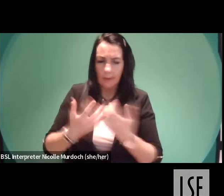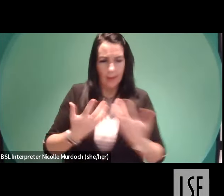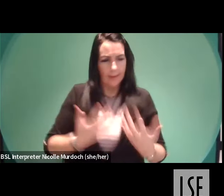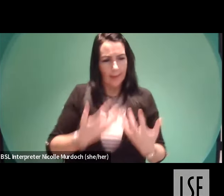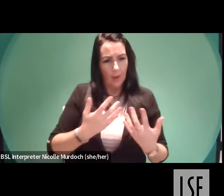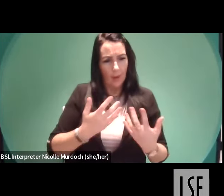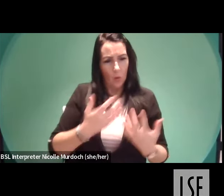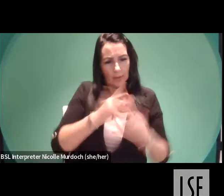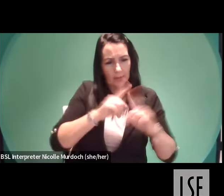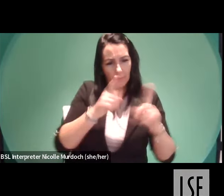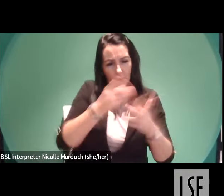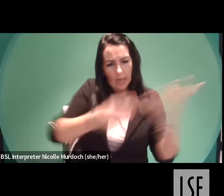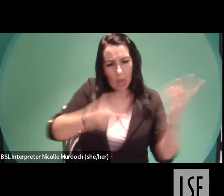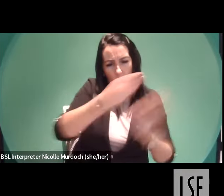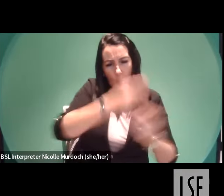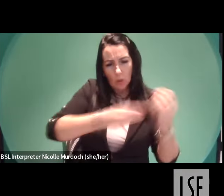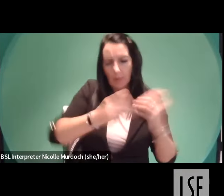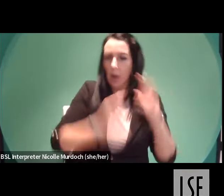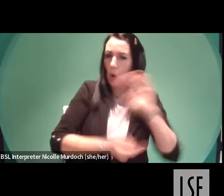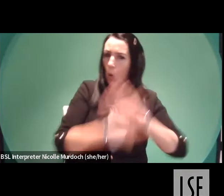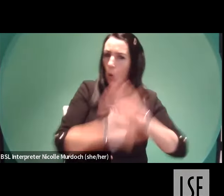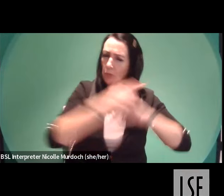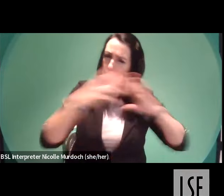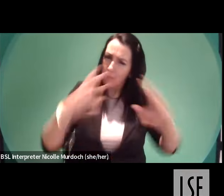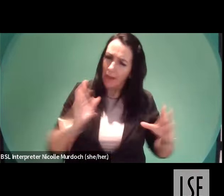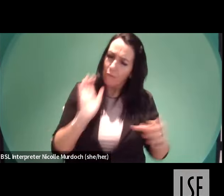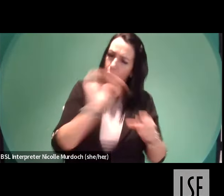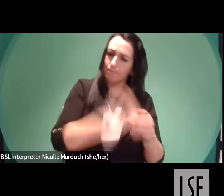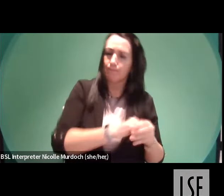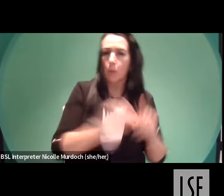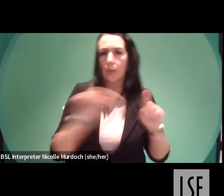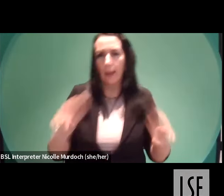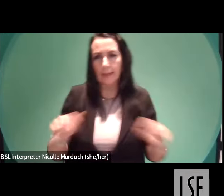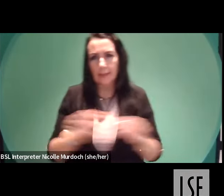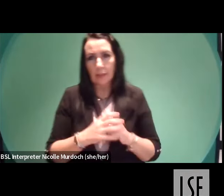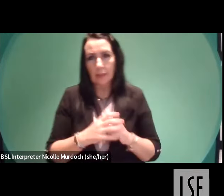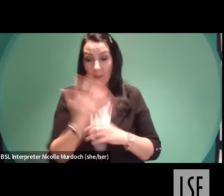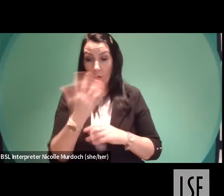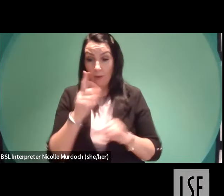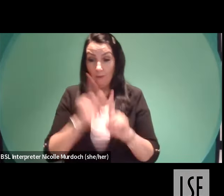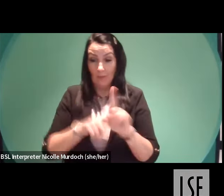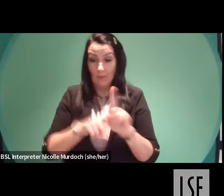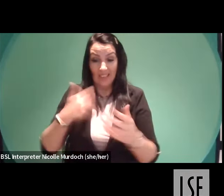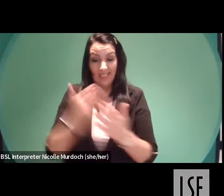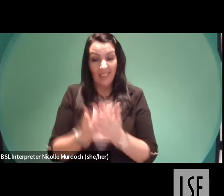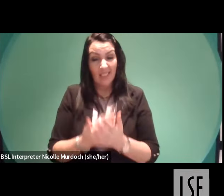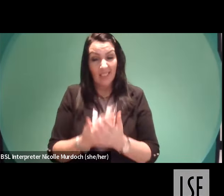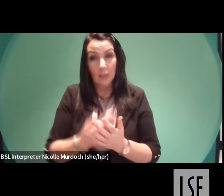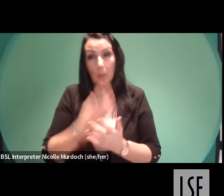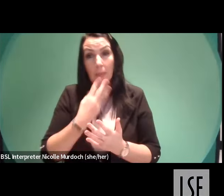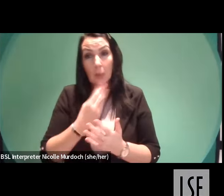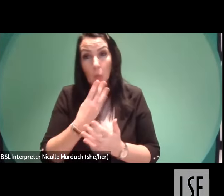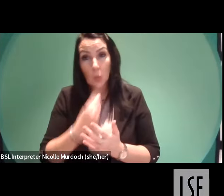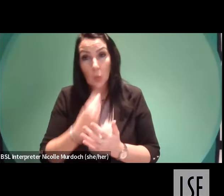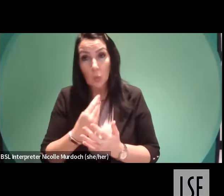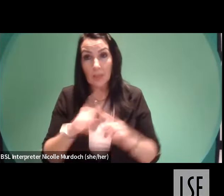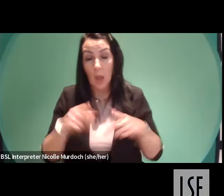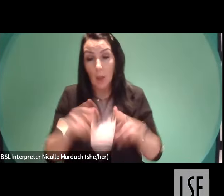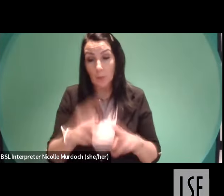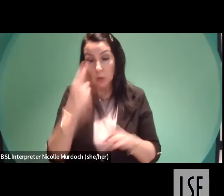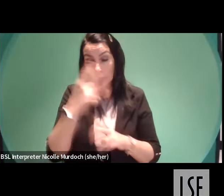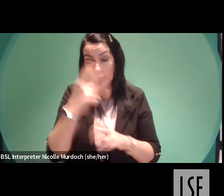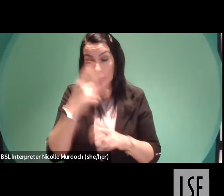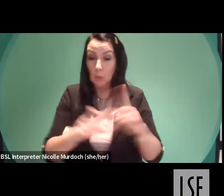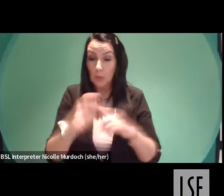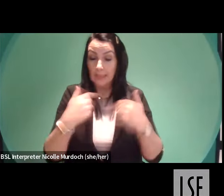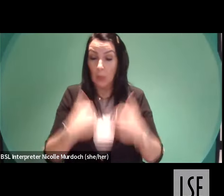kind of economy is a huge opportunity for us. So over the last 15 years, I would say, we've used an approach called community wealth